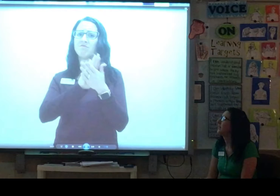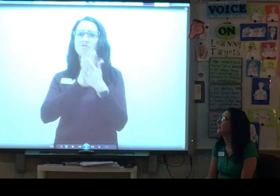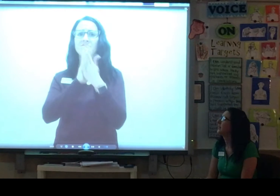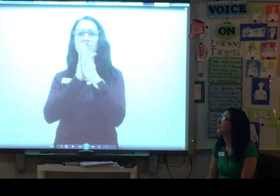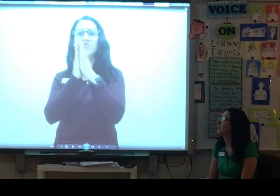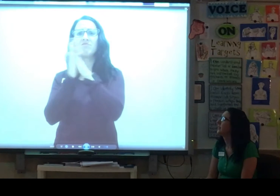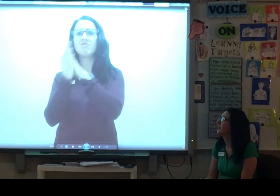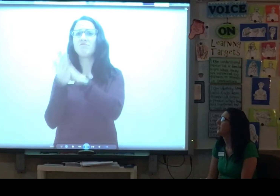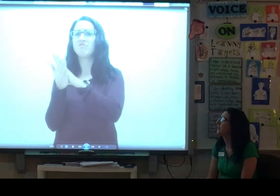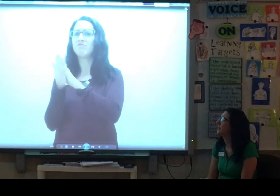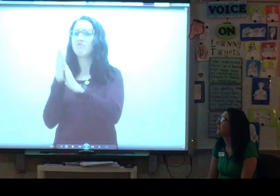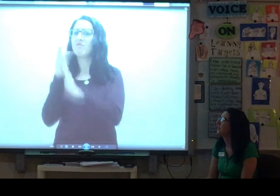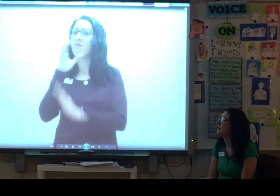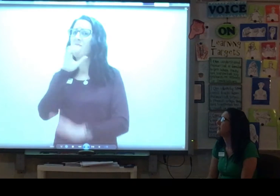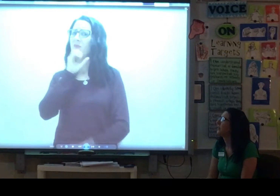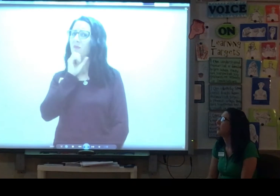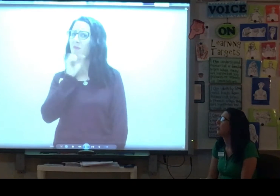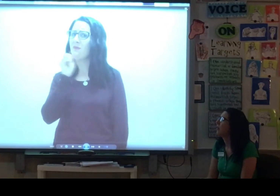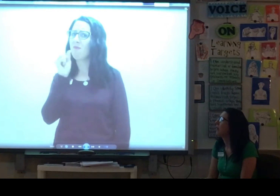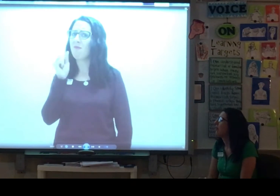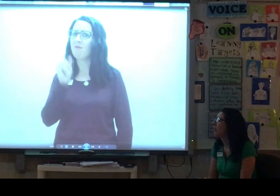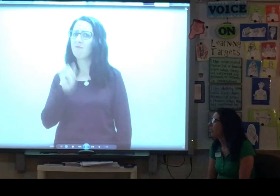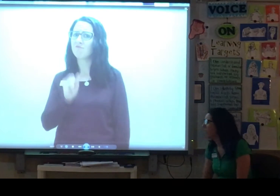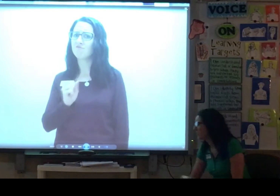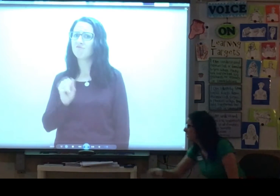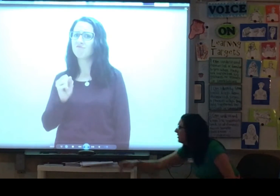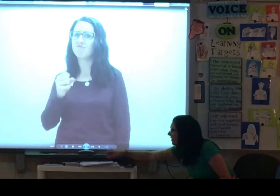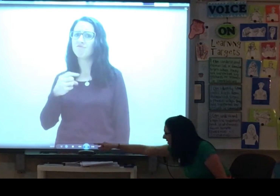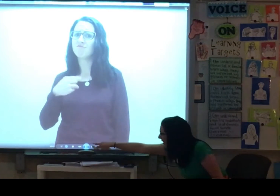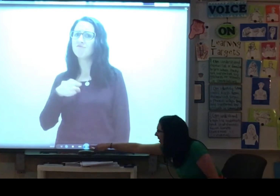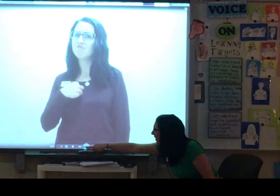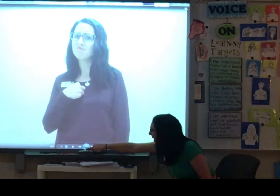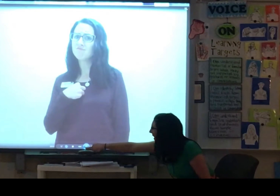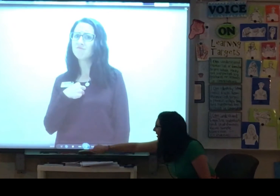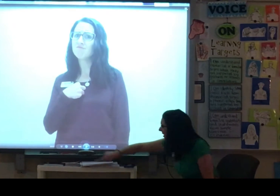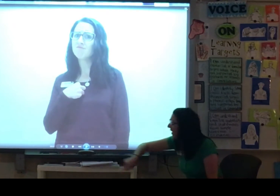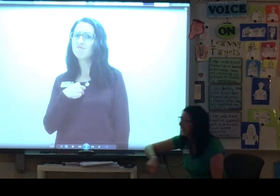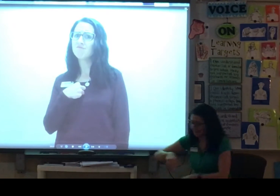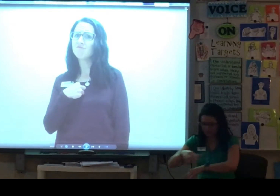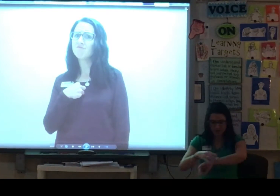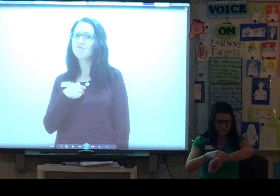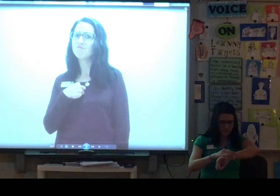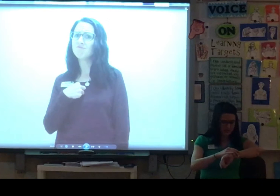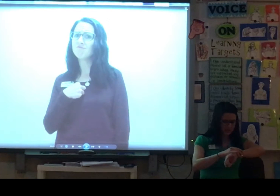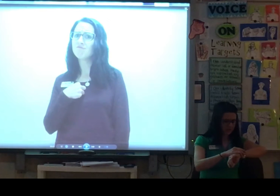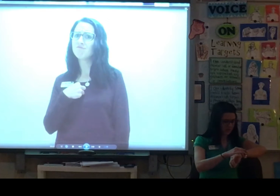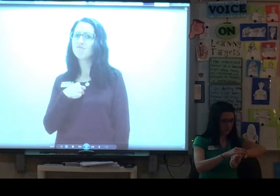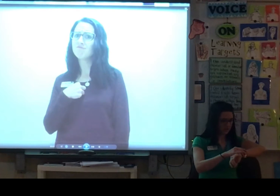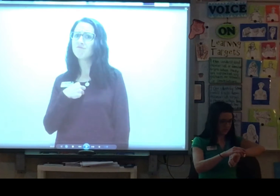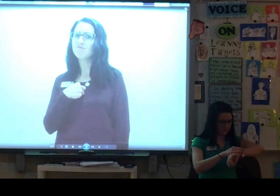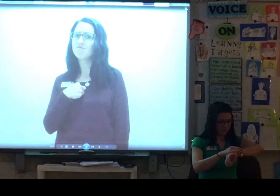I become old. Okay, You would say